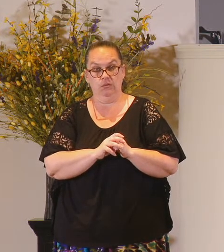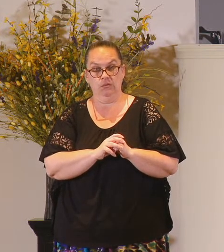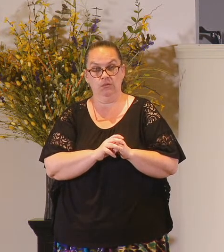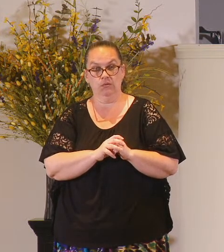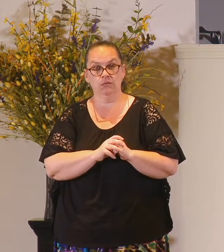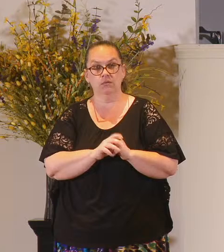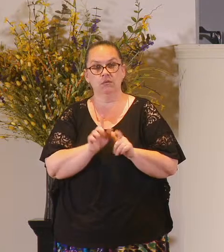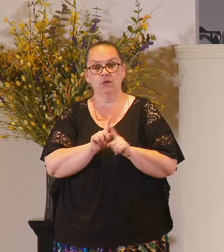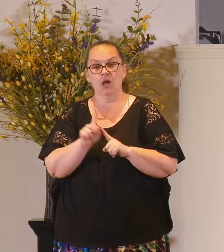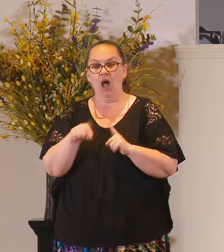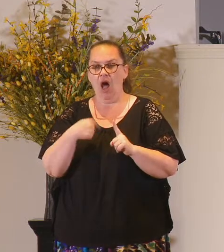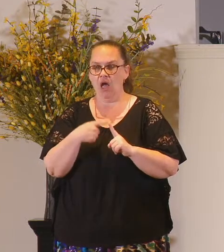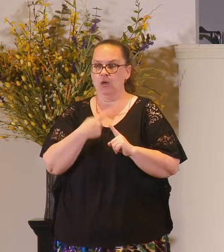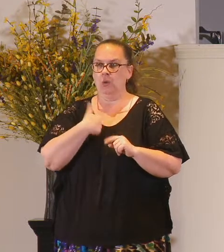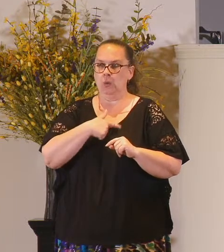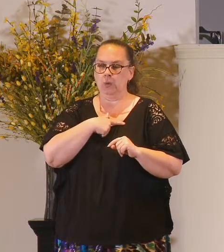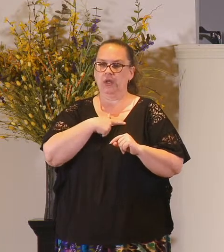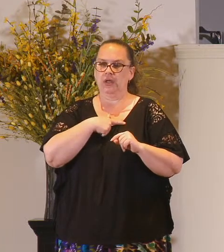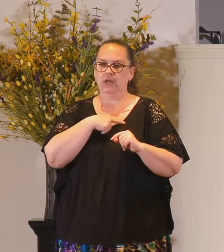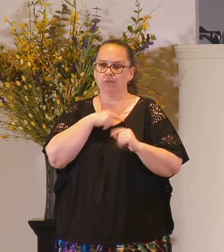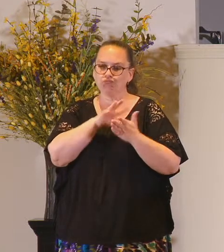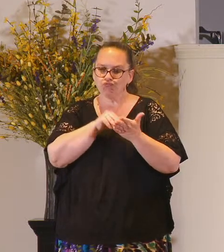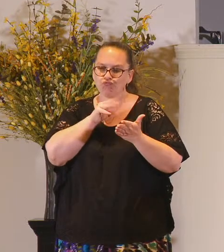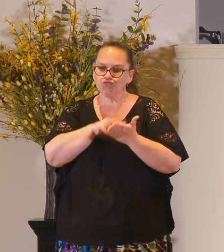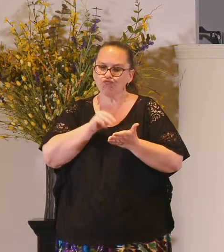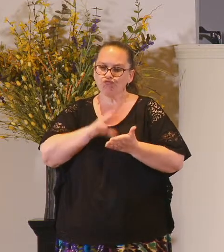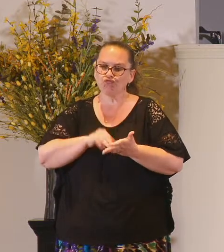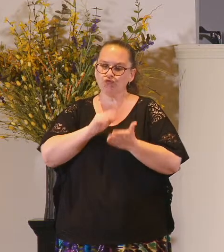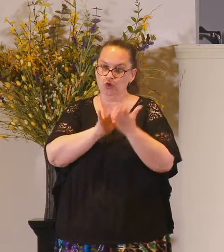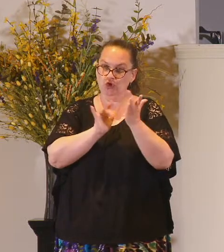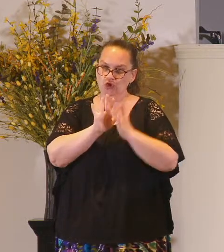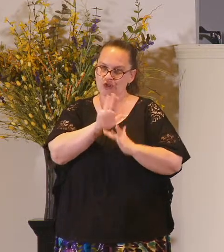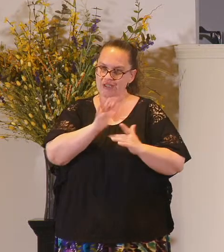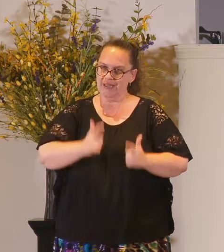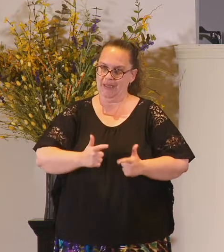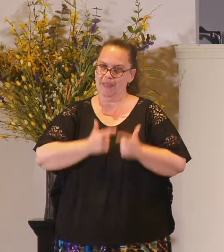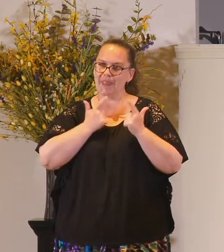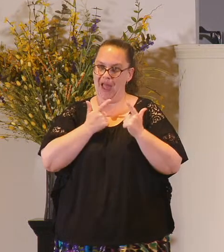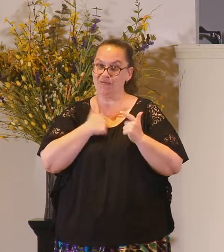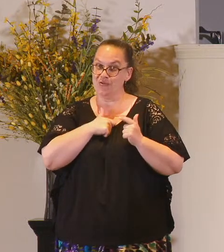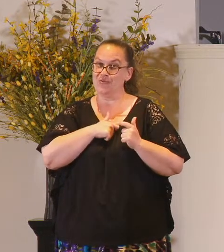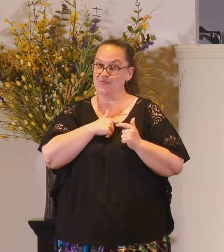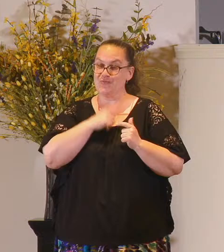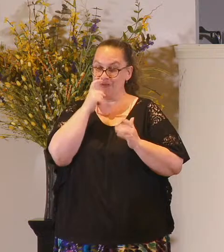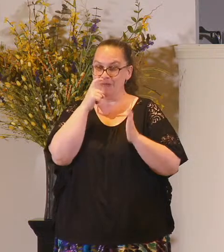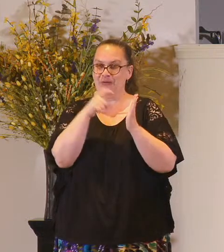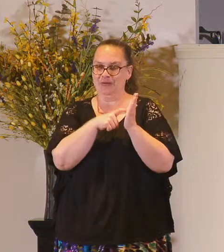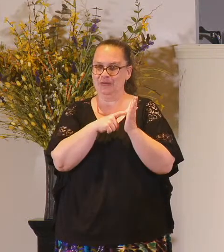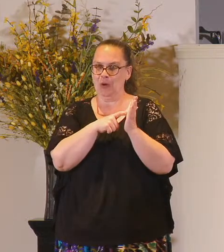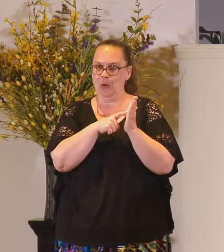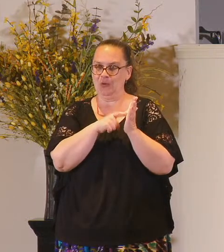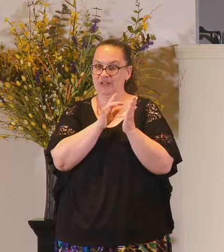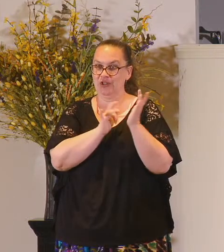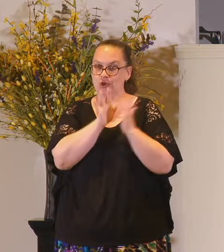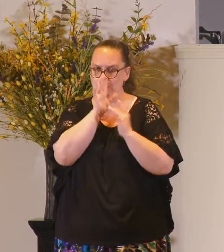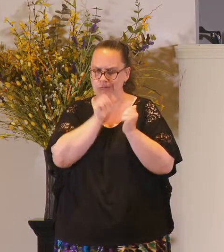Well, as we go through the life of Jesus, we're going to find him continuing to knock heads with these Pharisees.